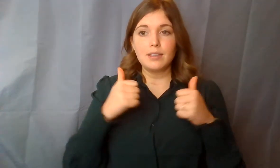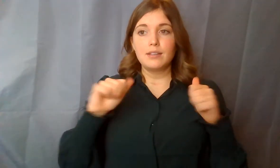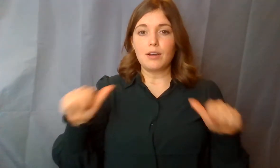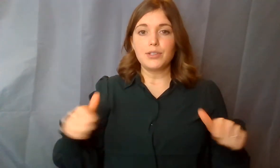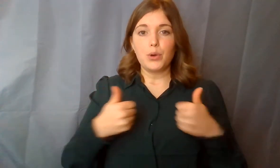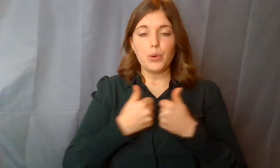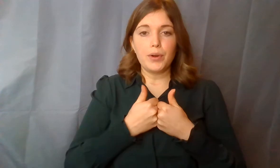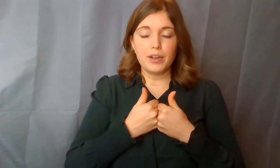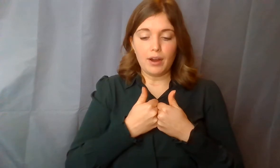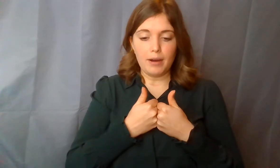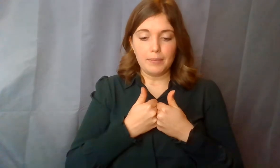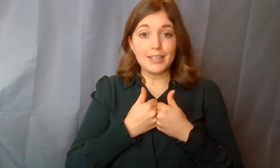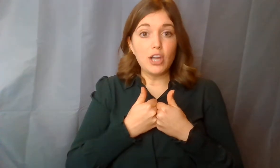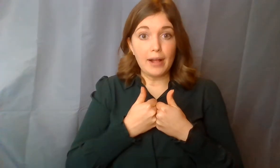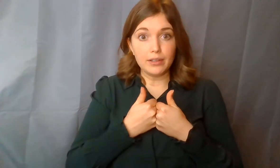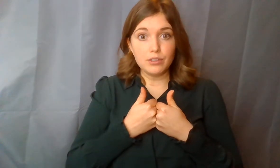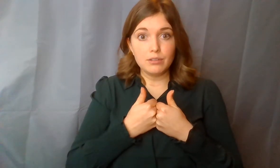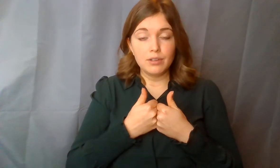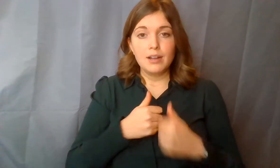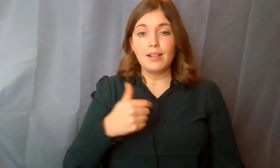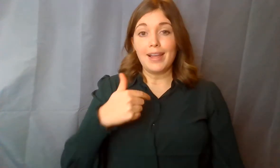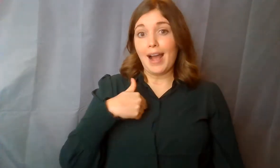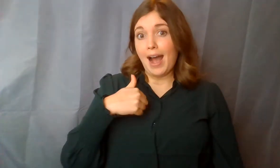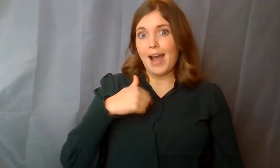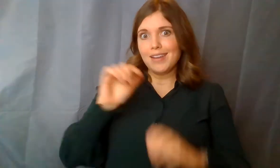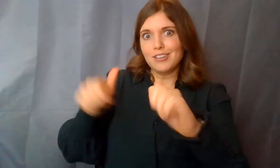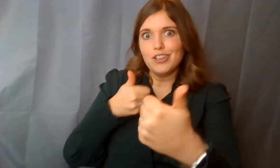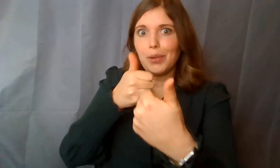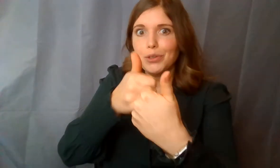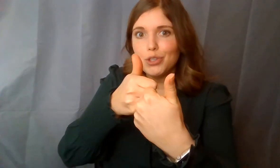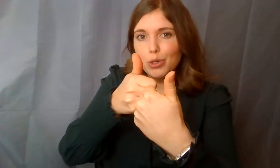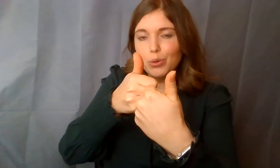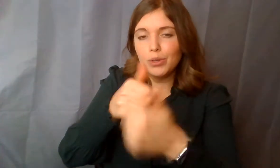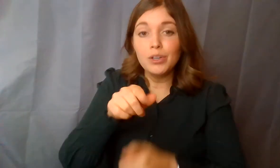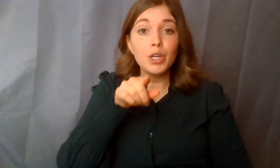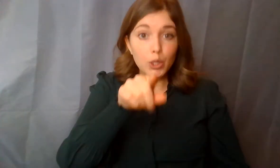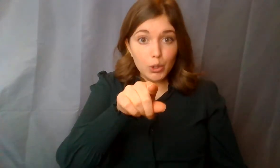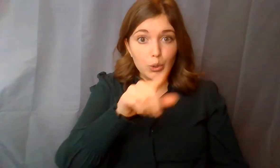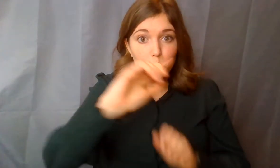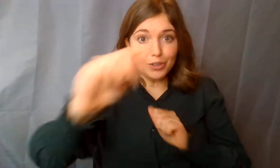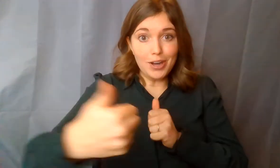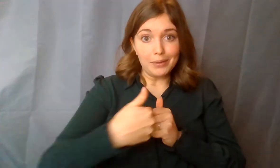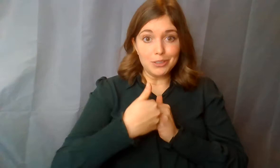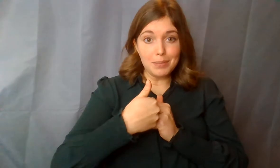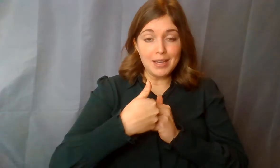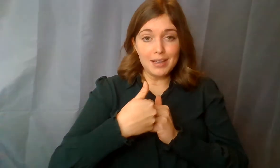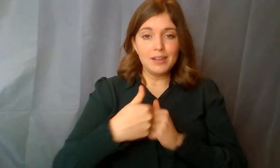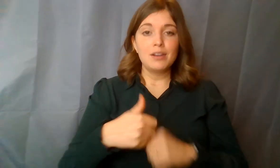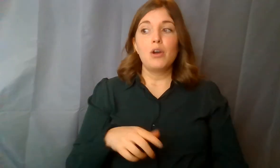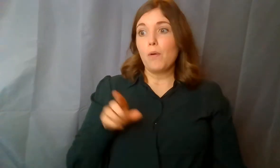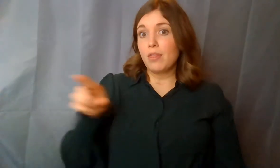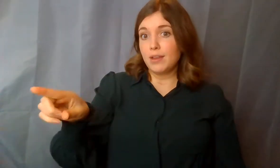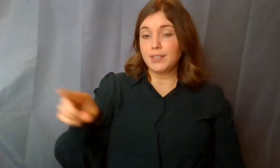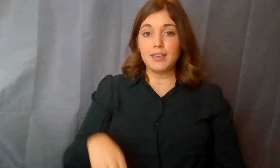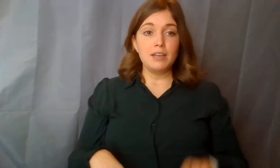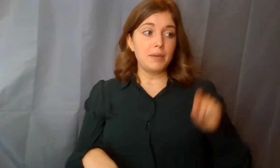is also like challenge. Like I can challenge you, you could challenge me, this team